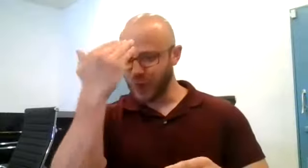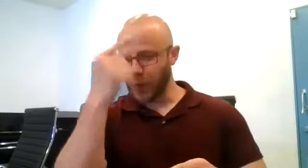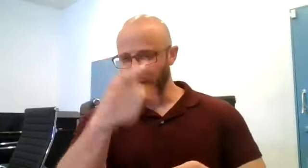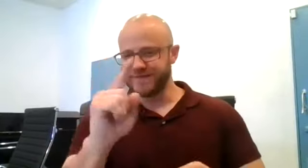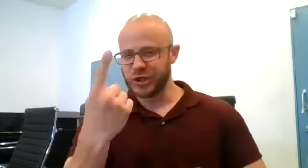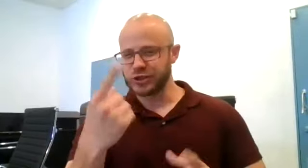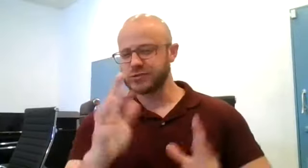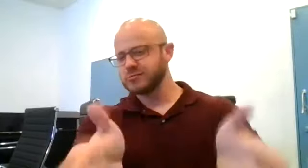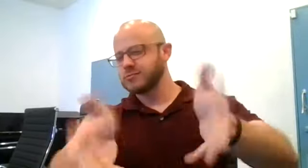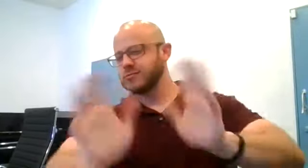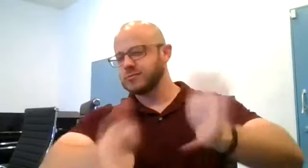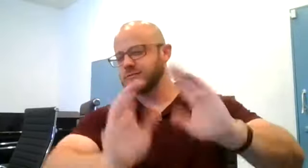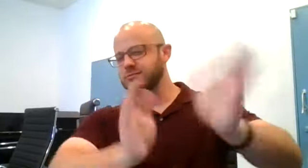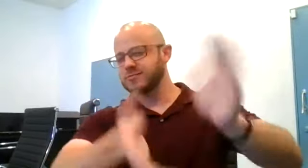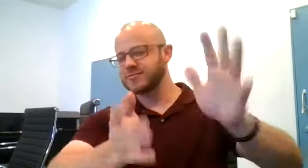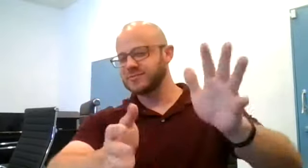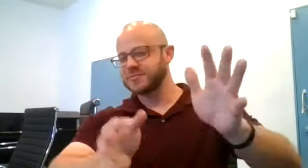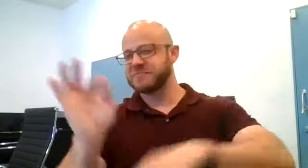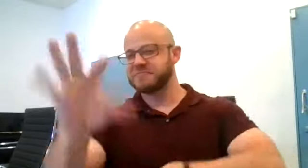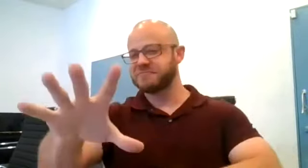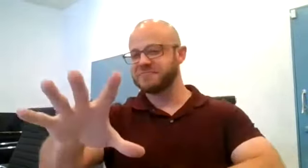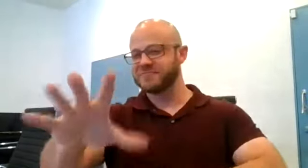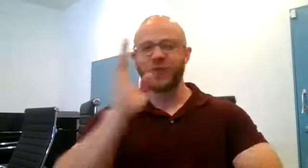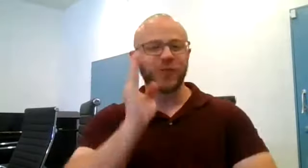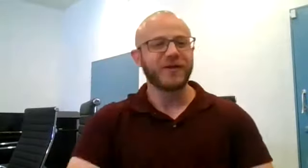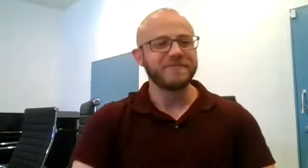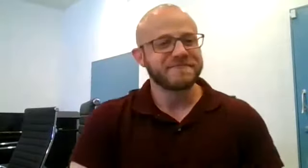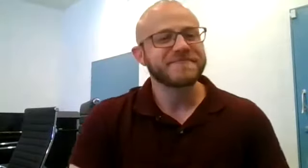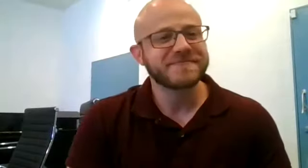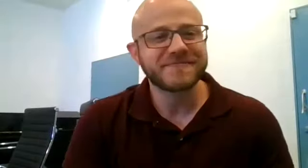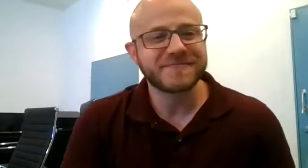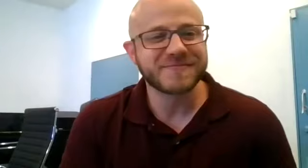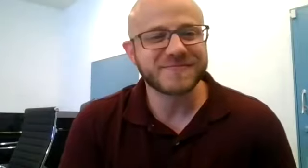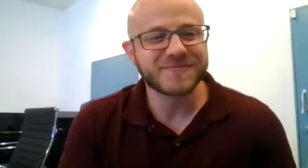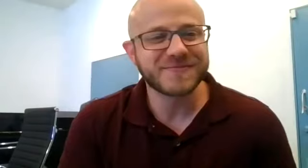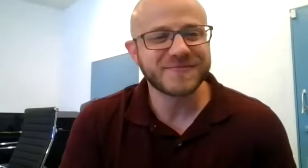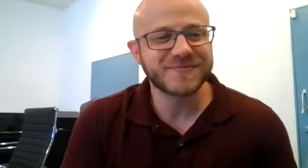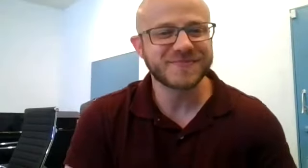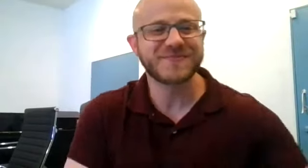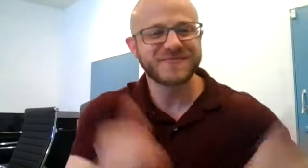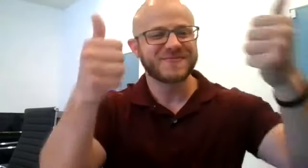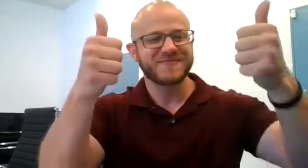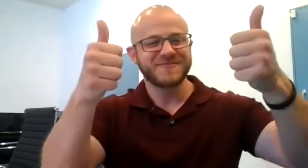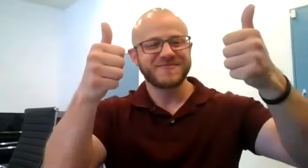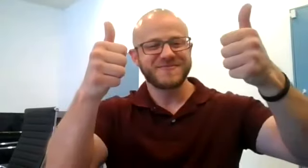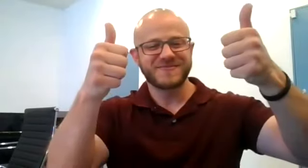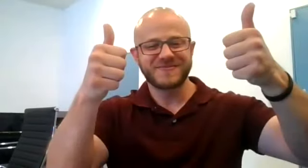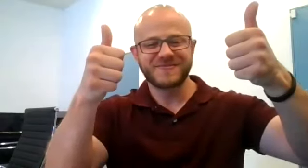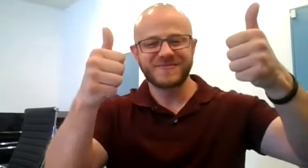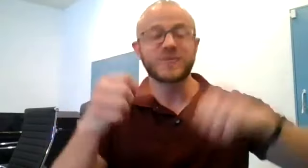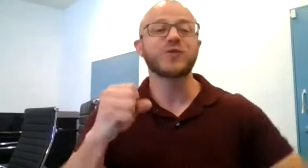you want a new sign name, we have to chat a lot first, get to know you as a person, then you can get a new name, okay?